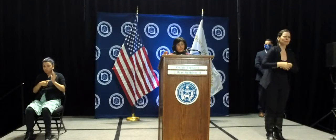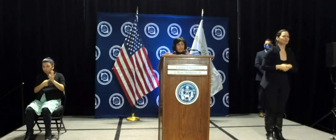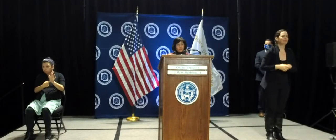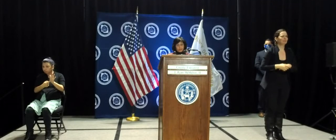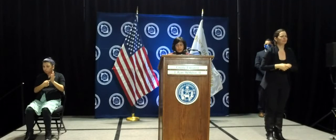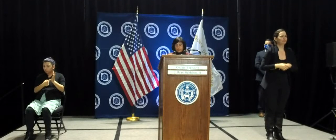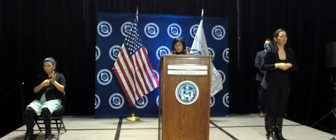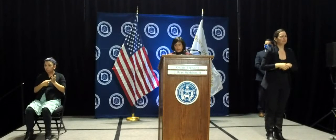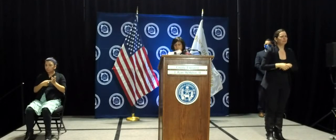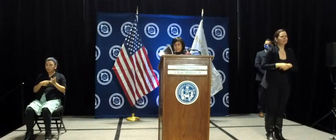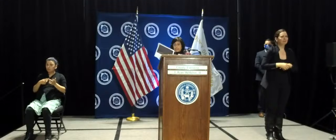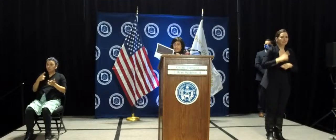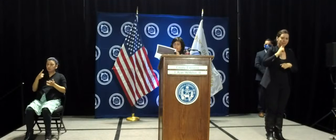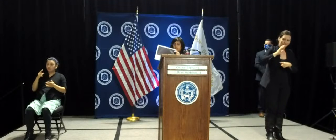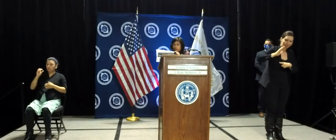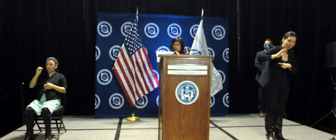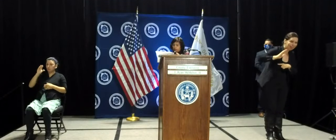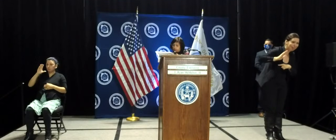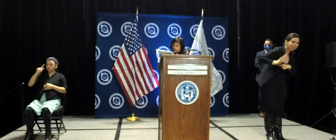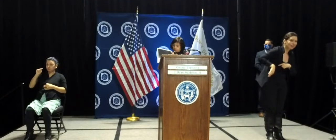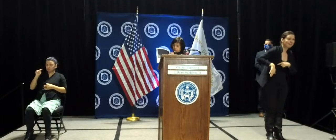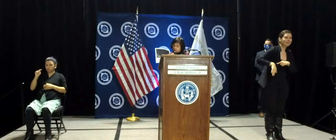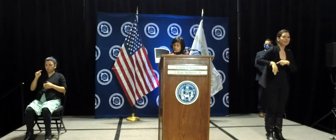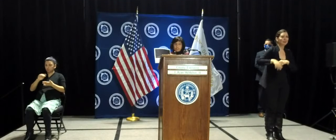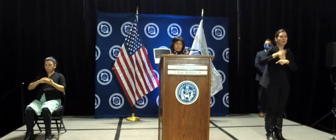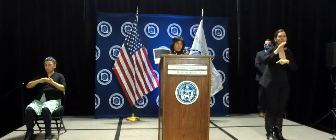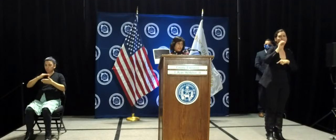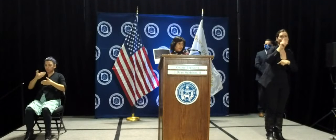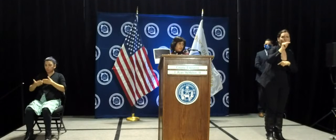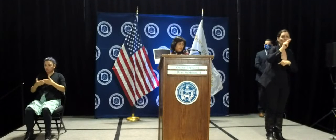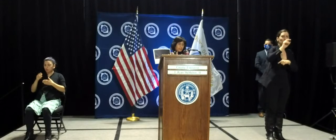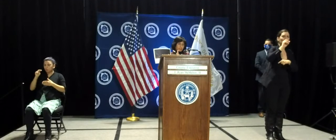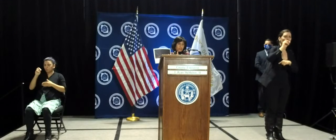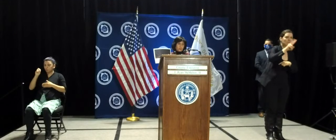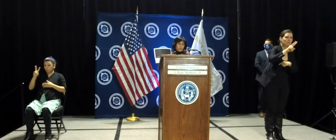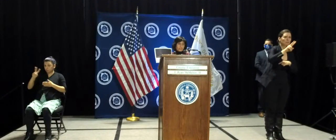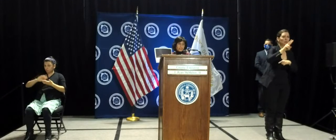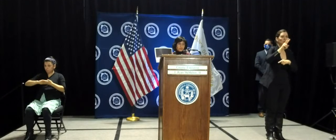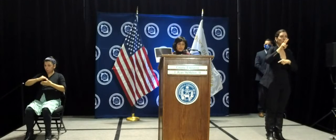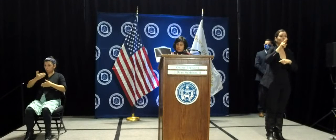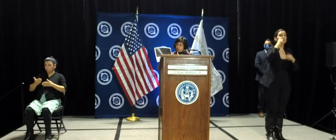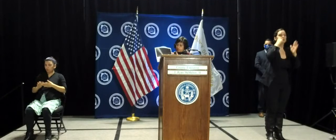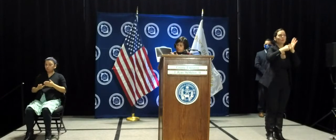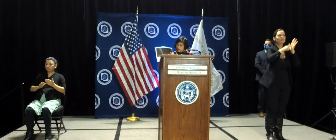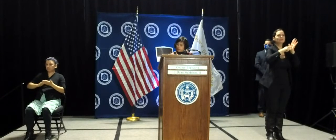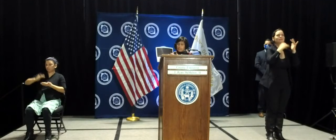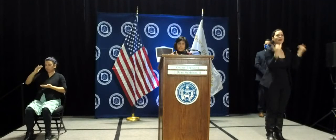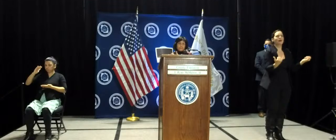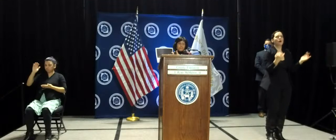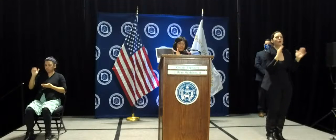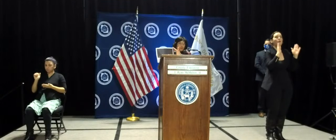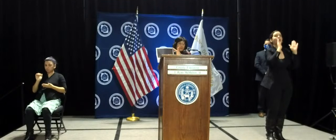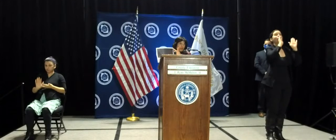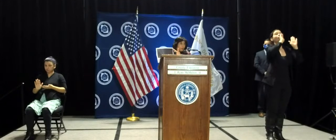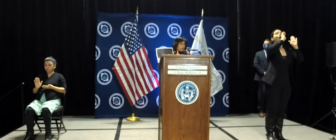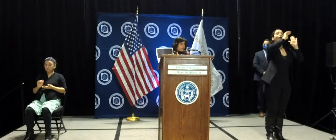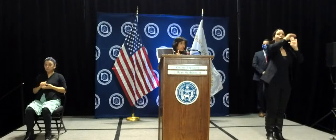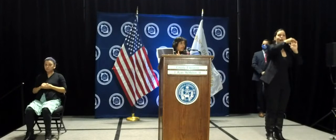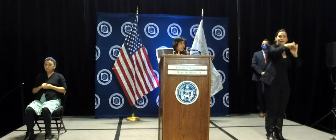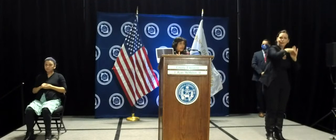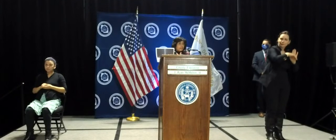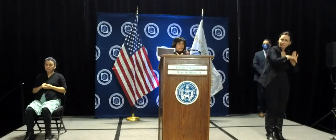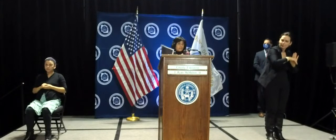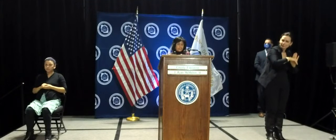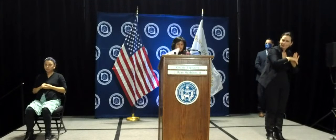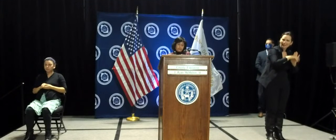October, November, I don't think you can see that. It's not a good way. If I had a PowerPoint, I could show it to you. Then it just goes up